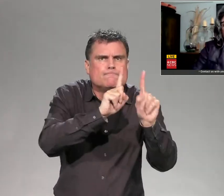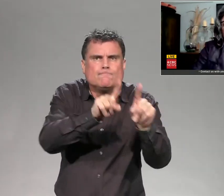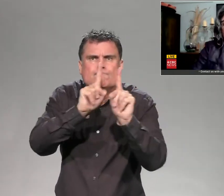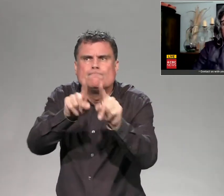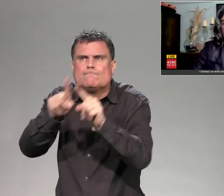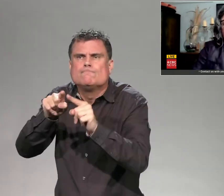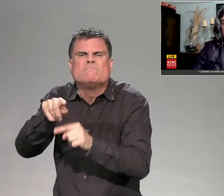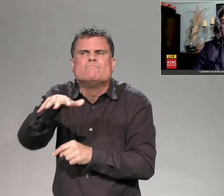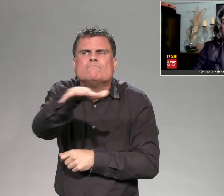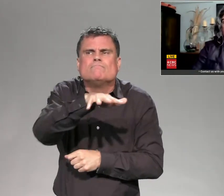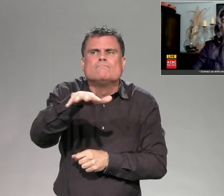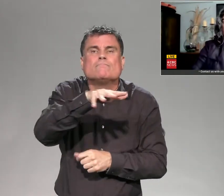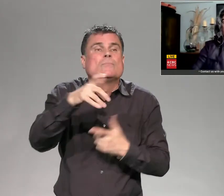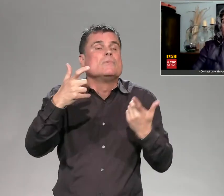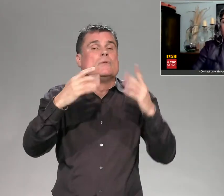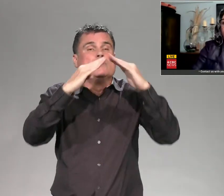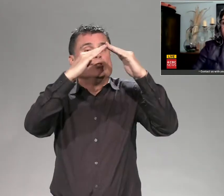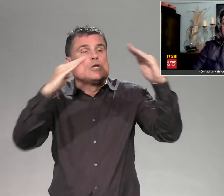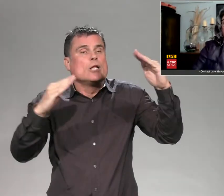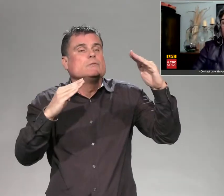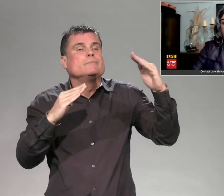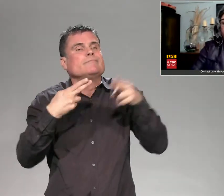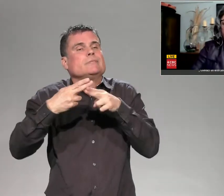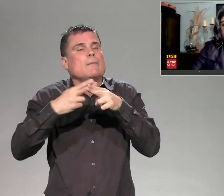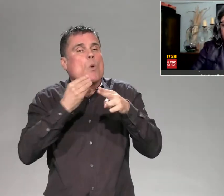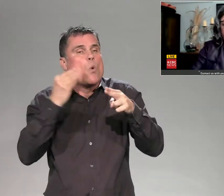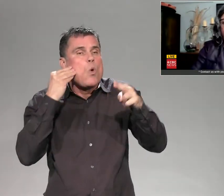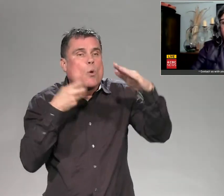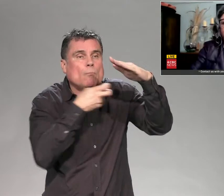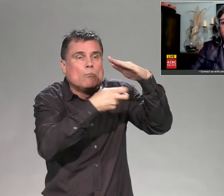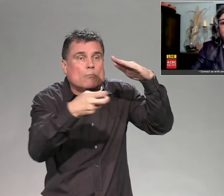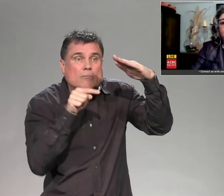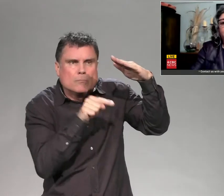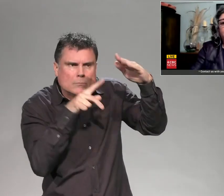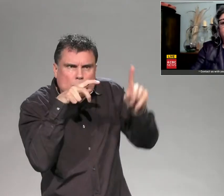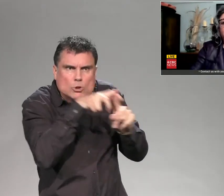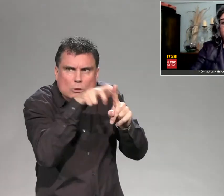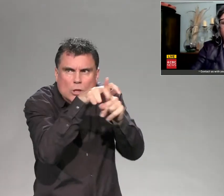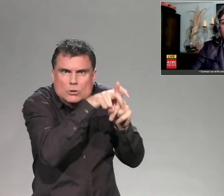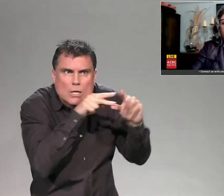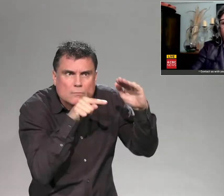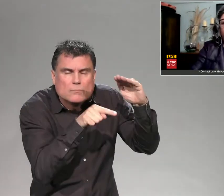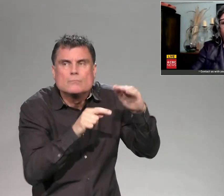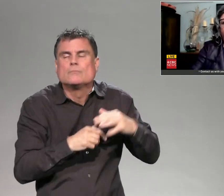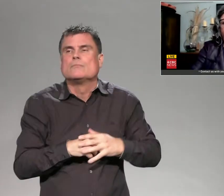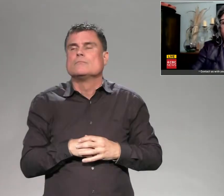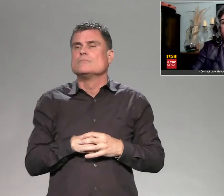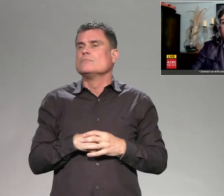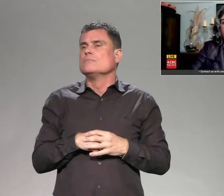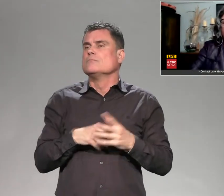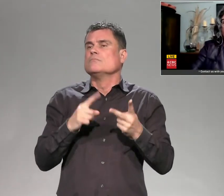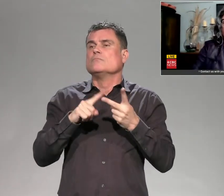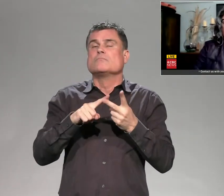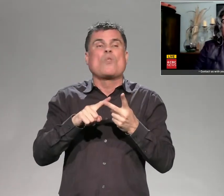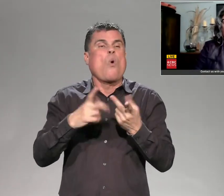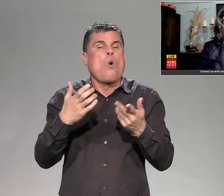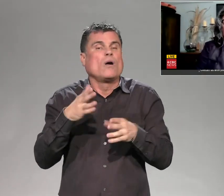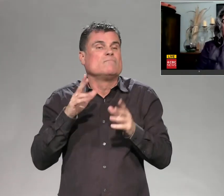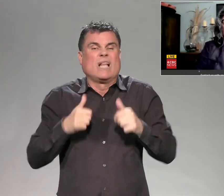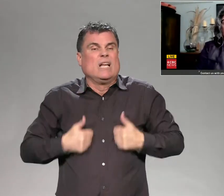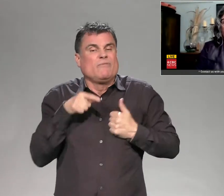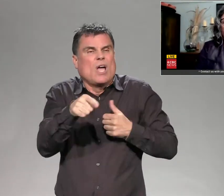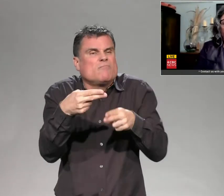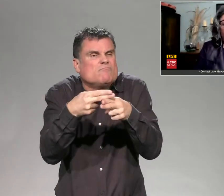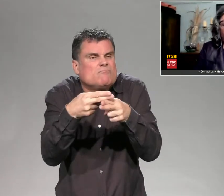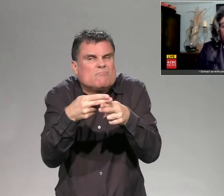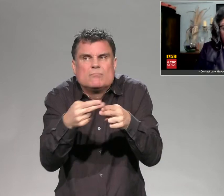those communities. We've seen high rates of COVID and serious illness among those populations. So we hope